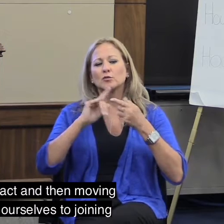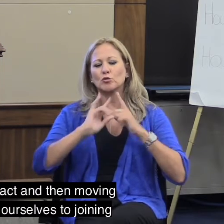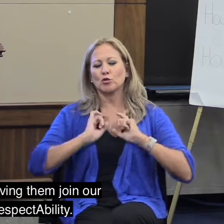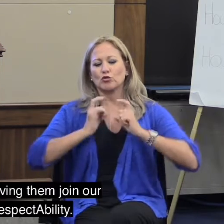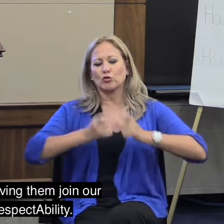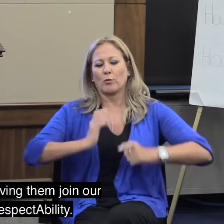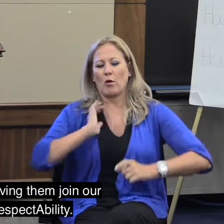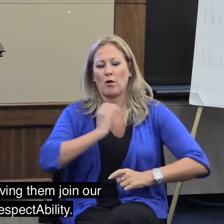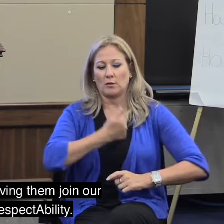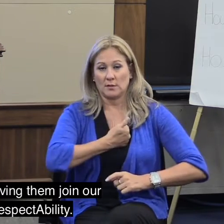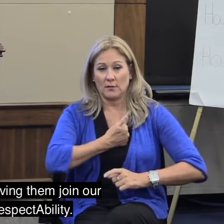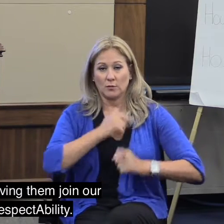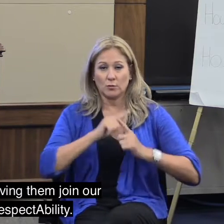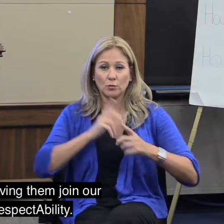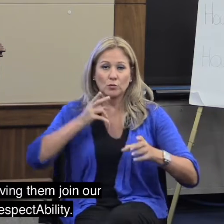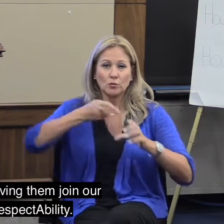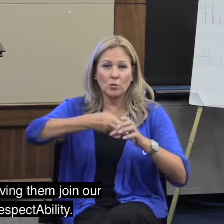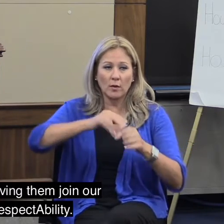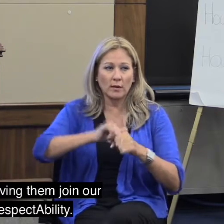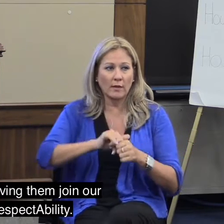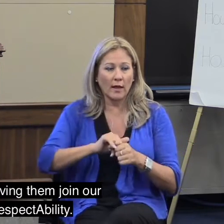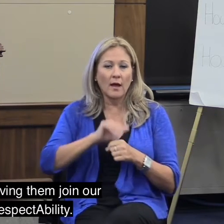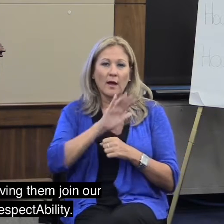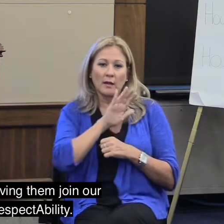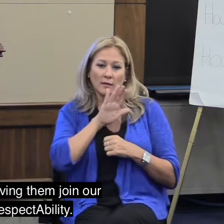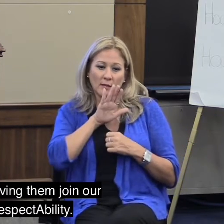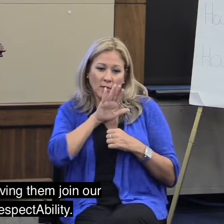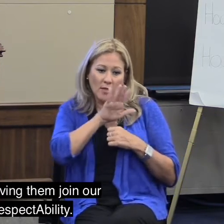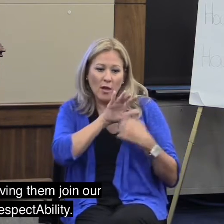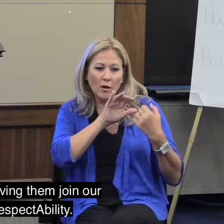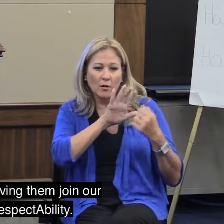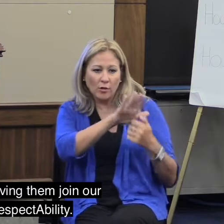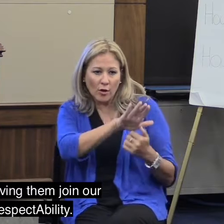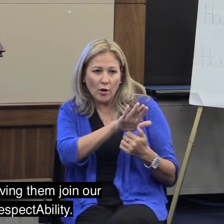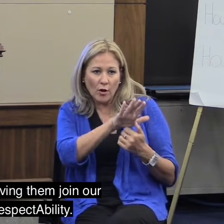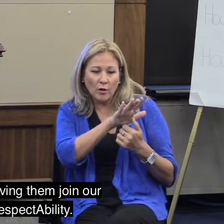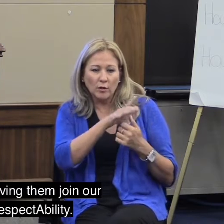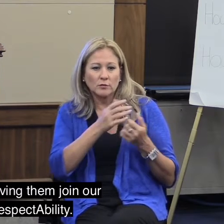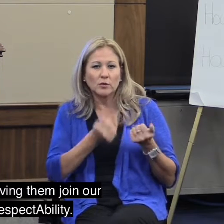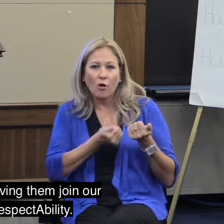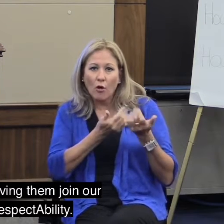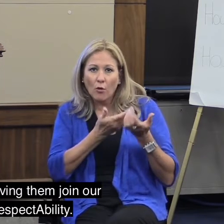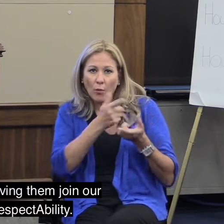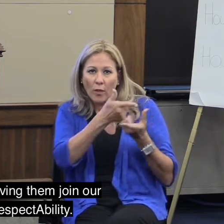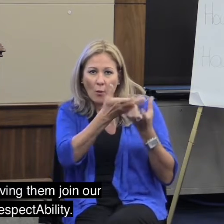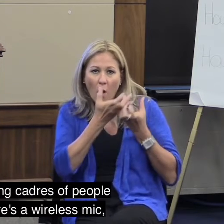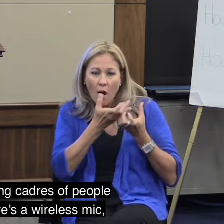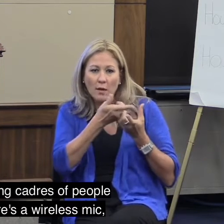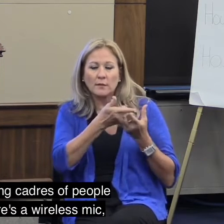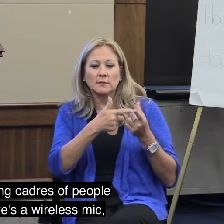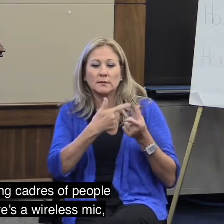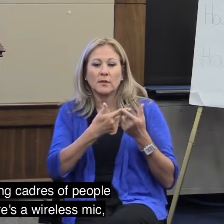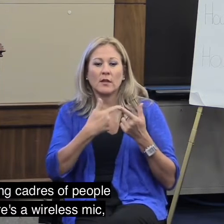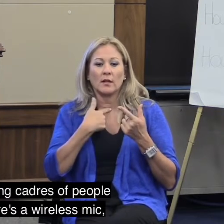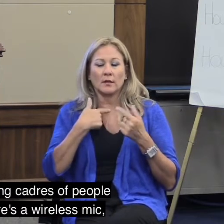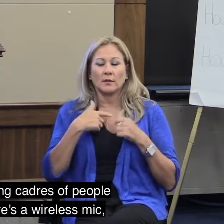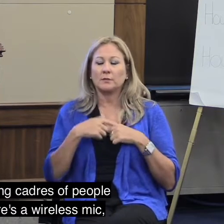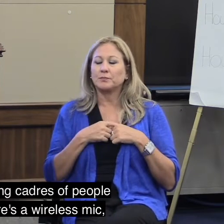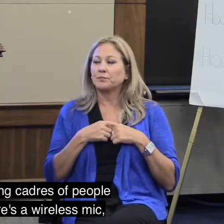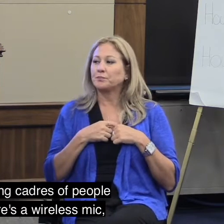to joining in that cause and by having them join our cause here with Respectability. We also do